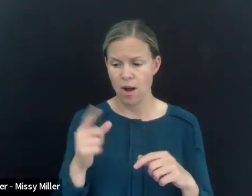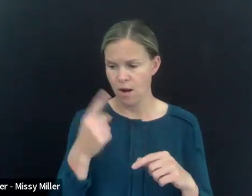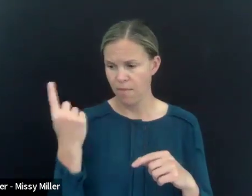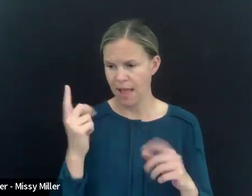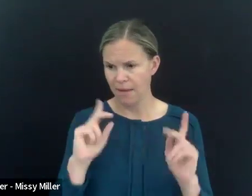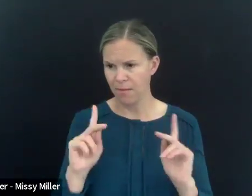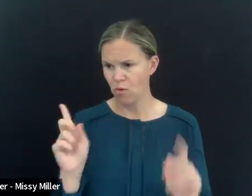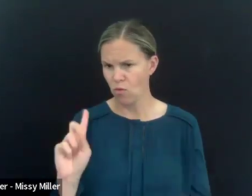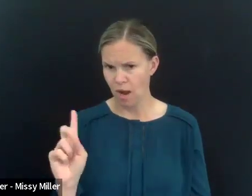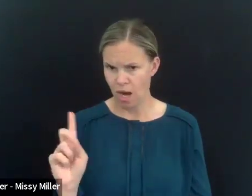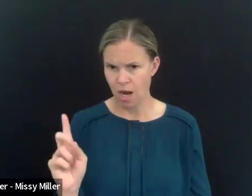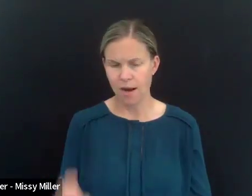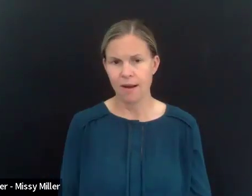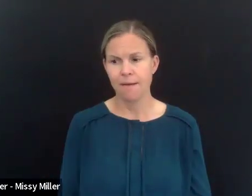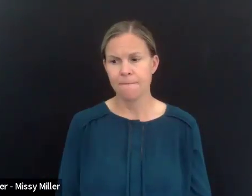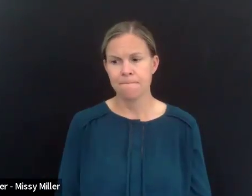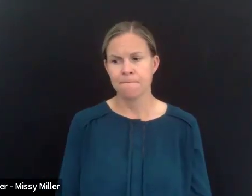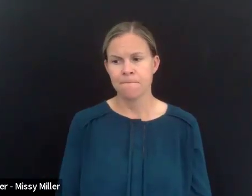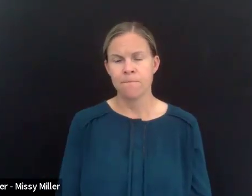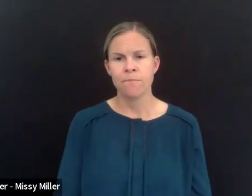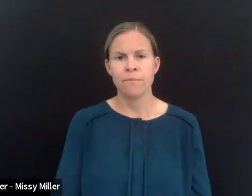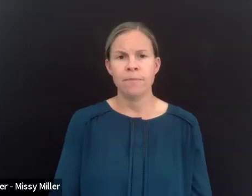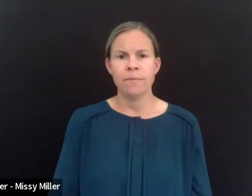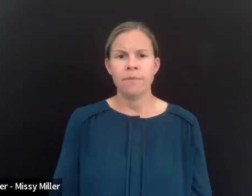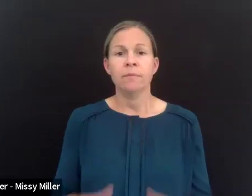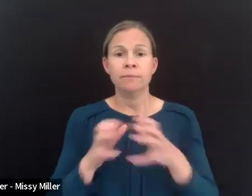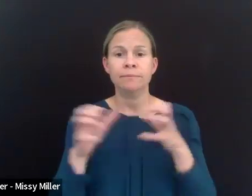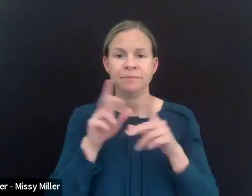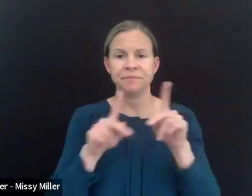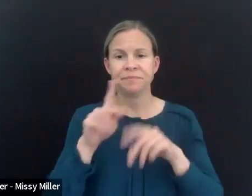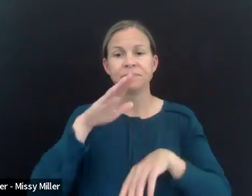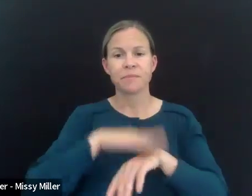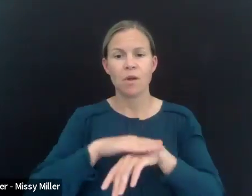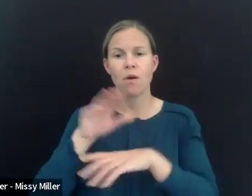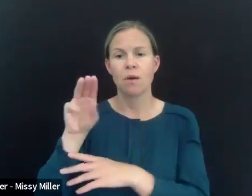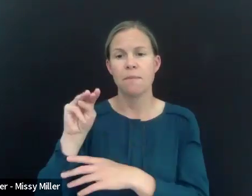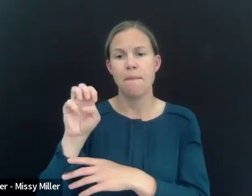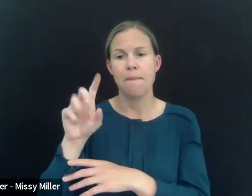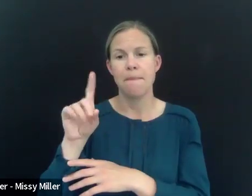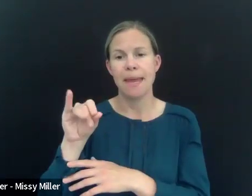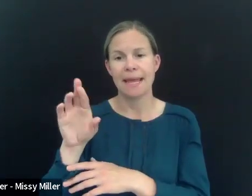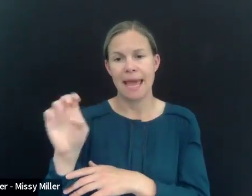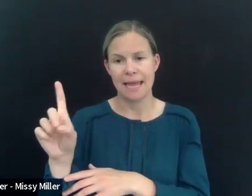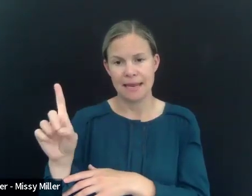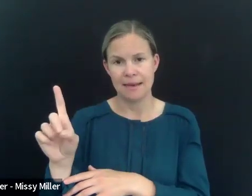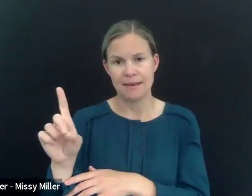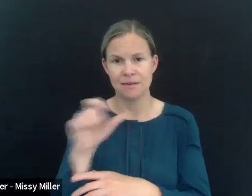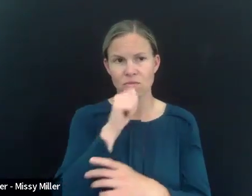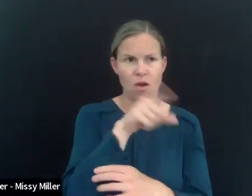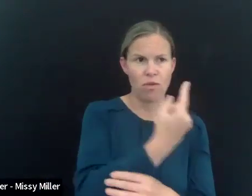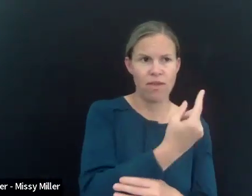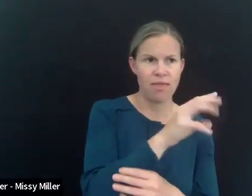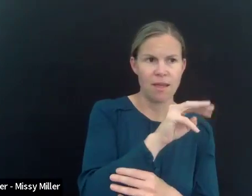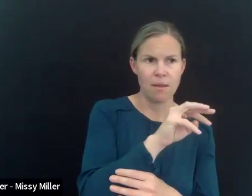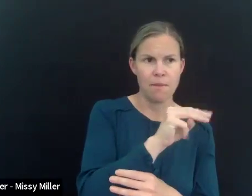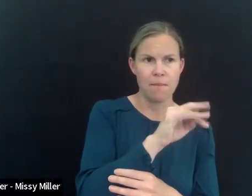Black people, in this state, a lot of them are on Medicaid. So we can't think about midwifery and just think that people can pay